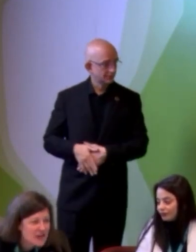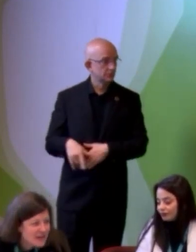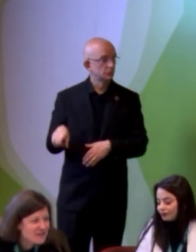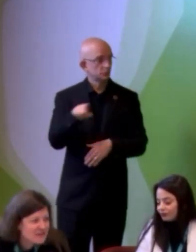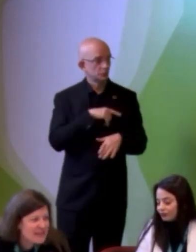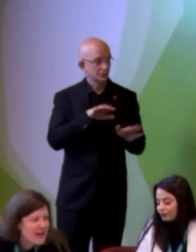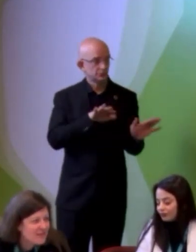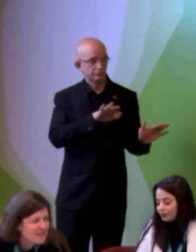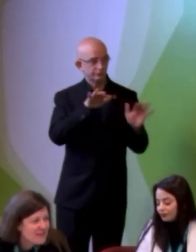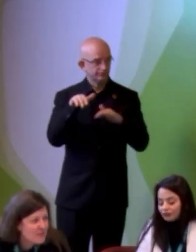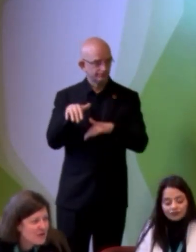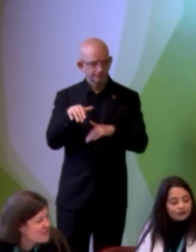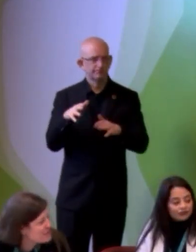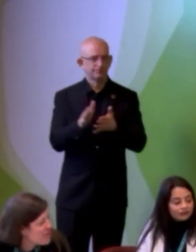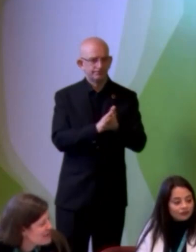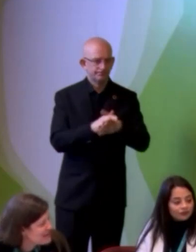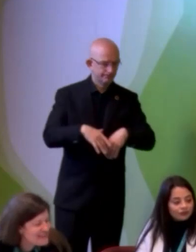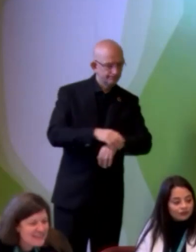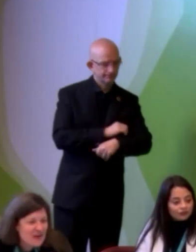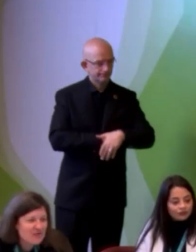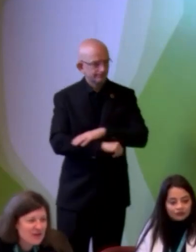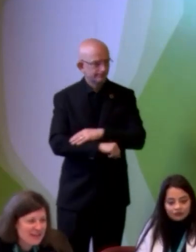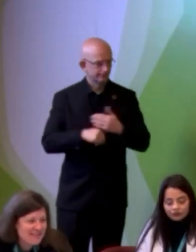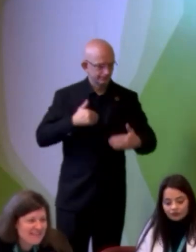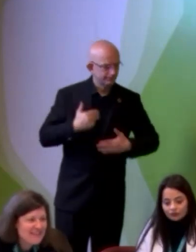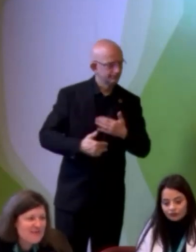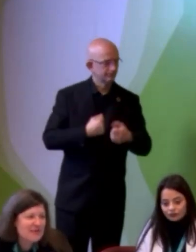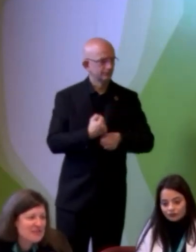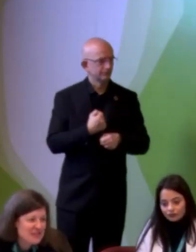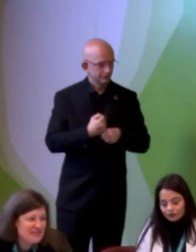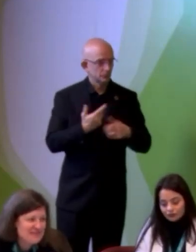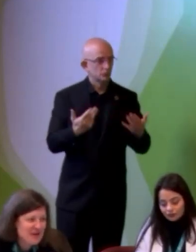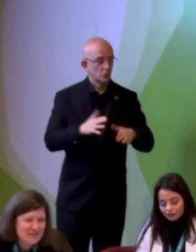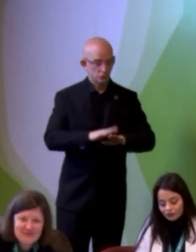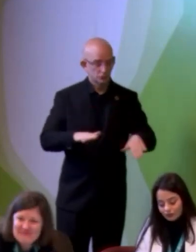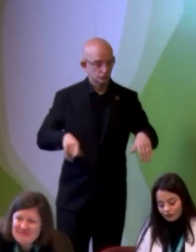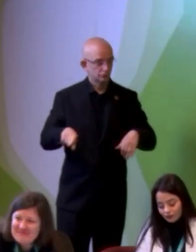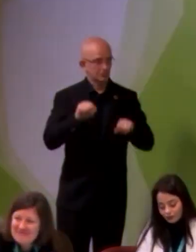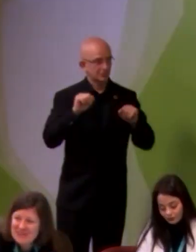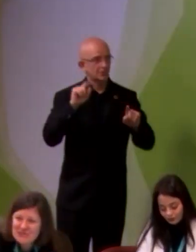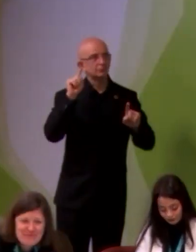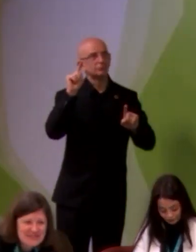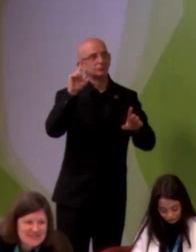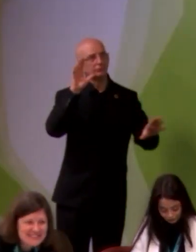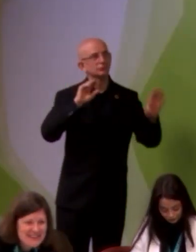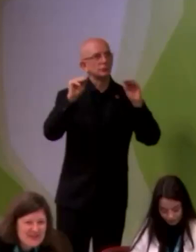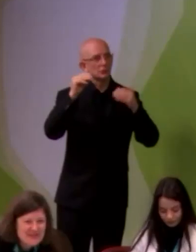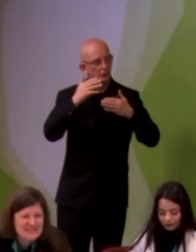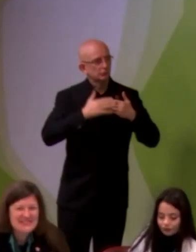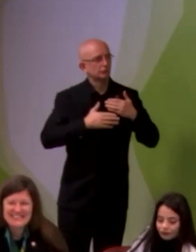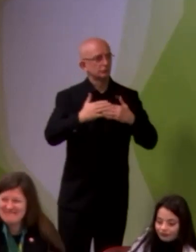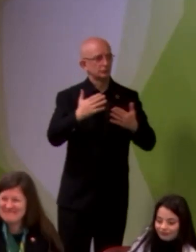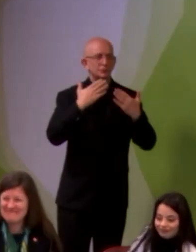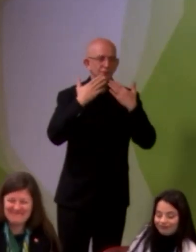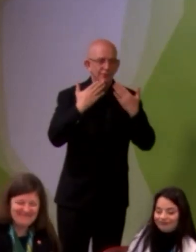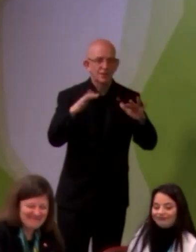every child can have one of those moments of learning that really changes them forever. Thank you so much. Have a great rest